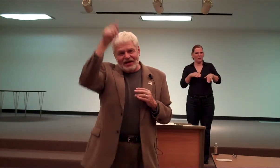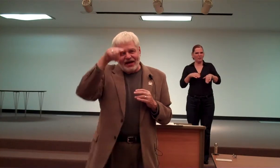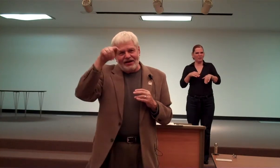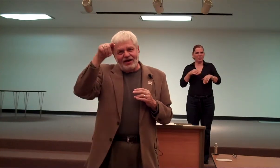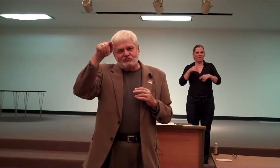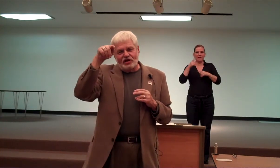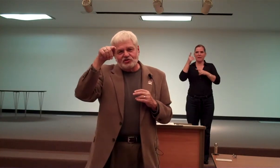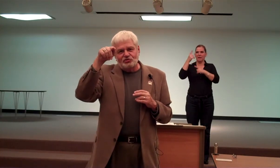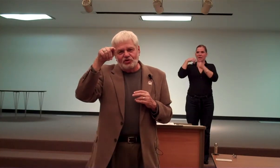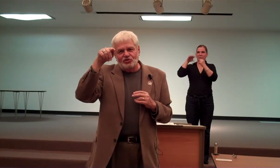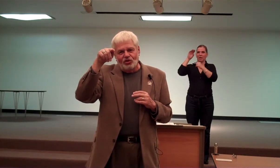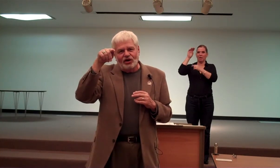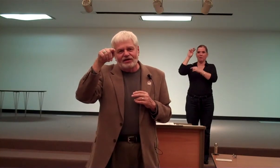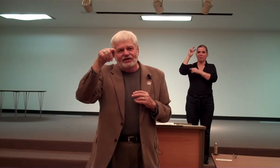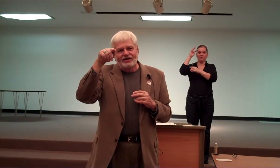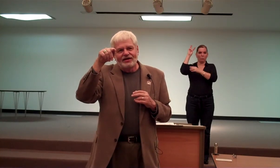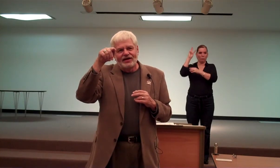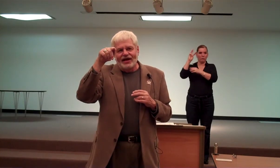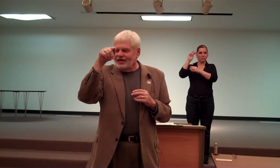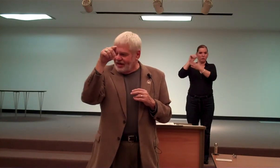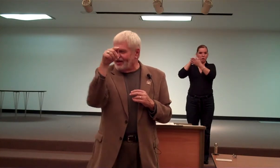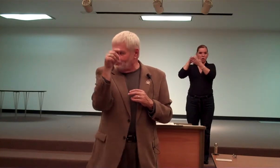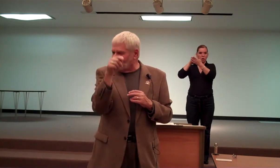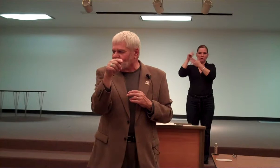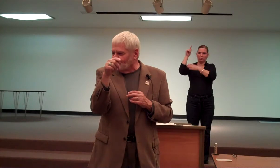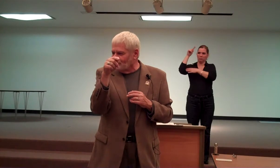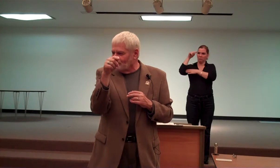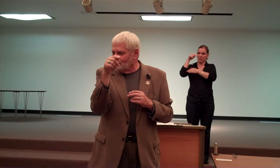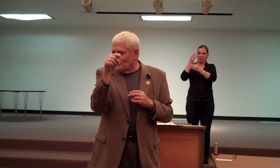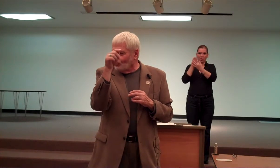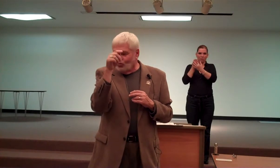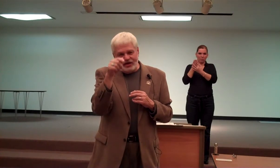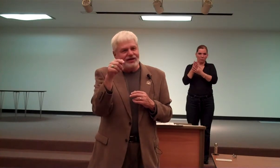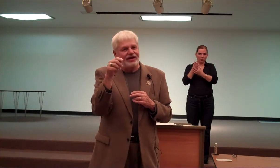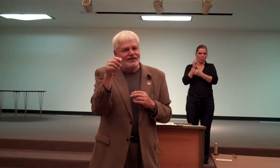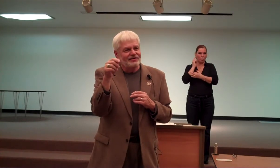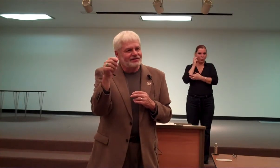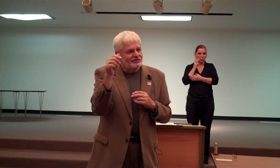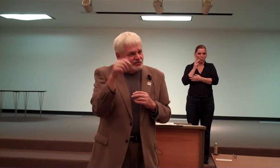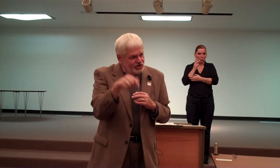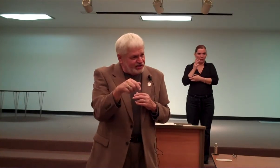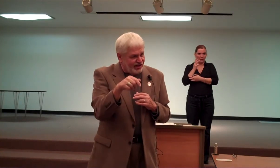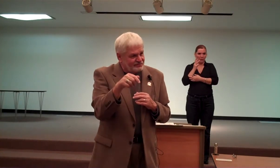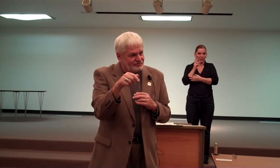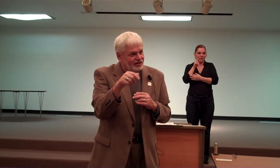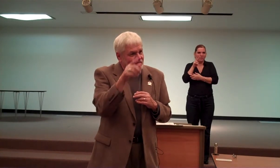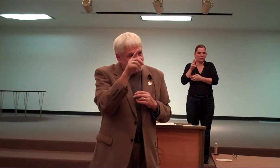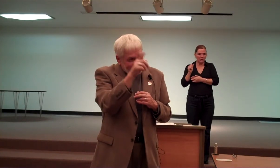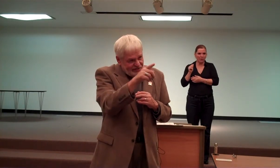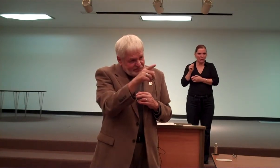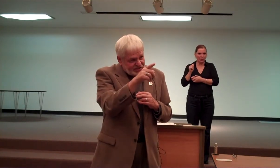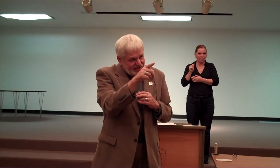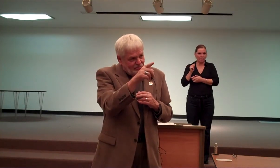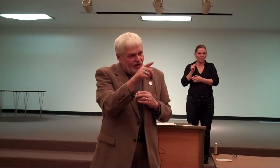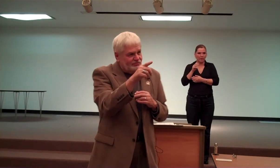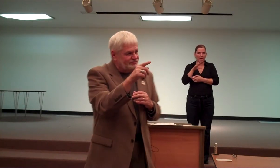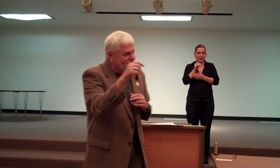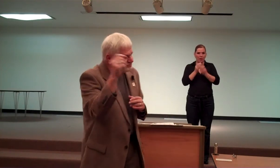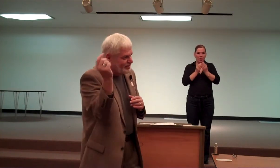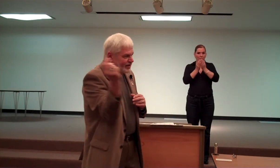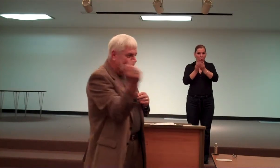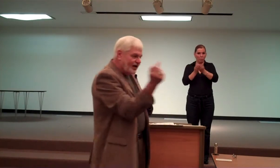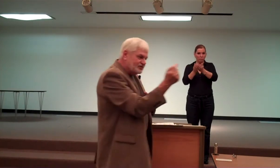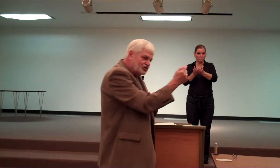He came down out of western New York, and he came through Wheeling, Virginia, picked up a